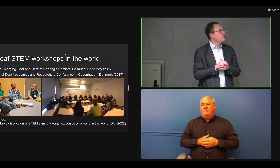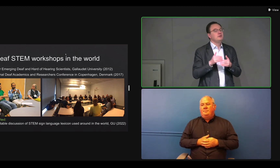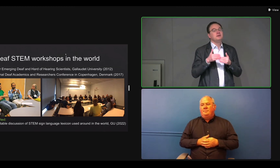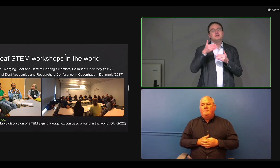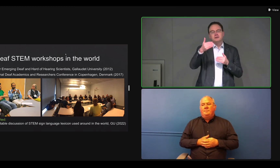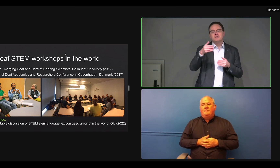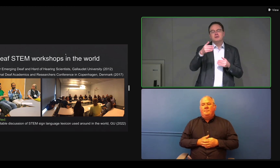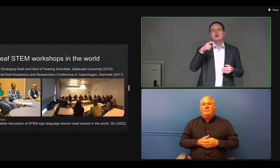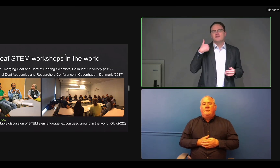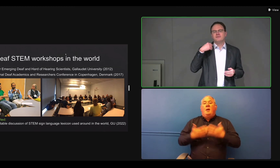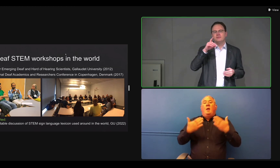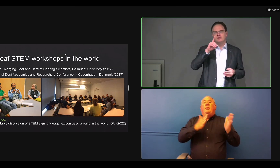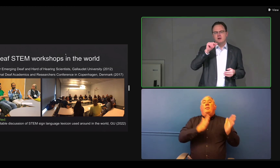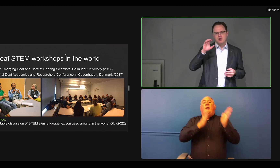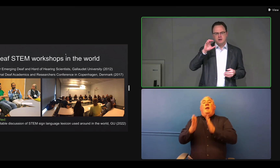on STEM.